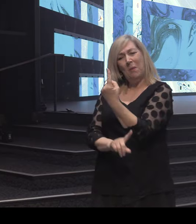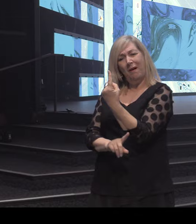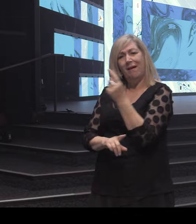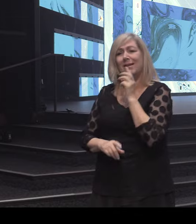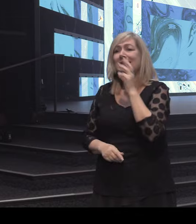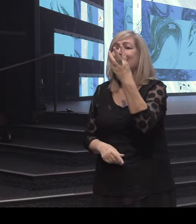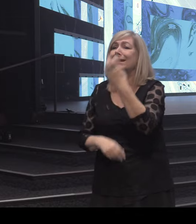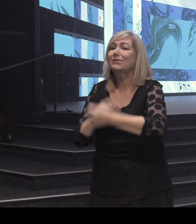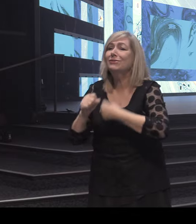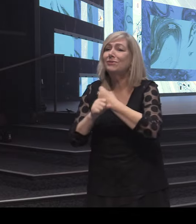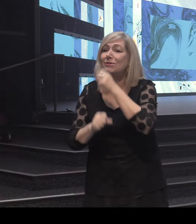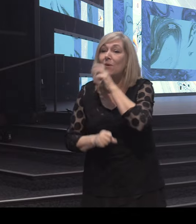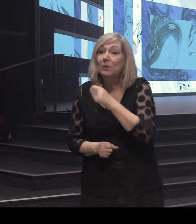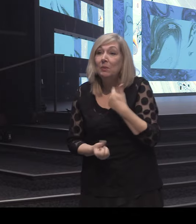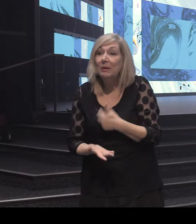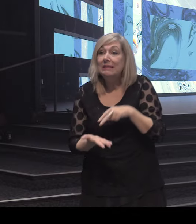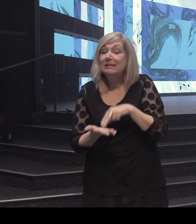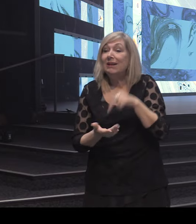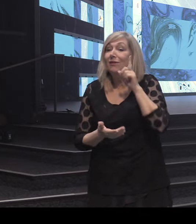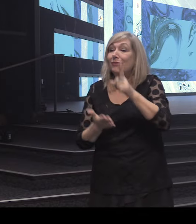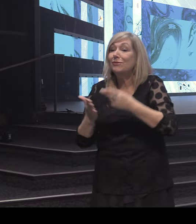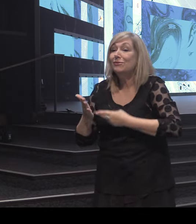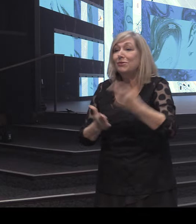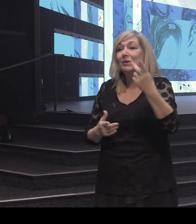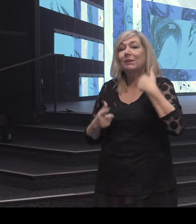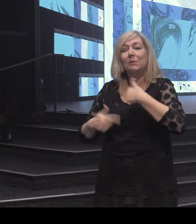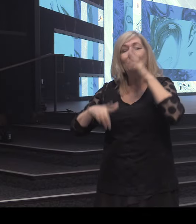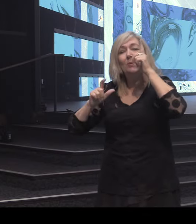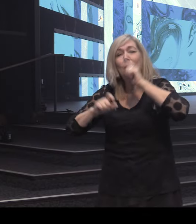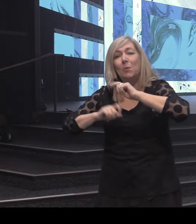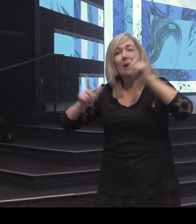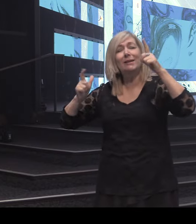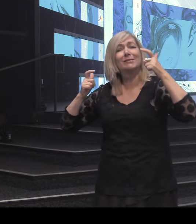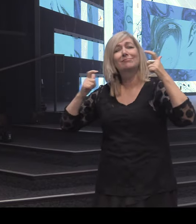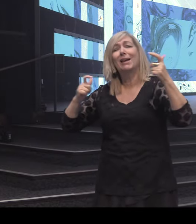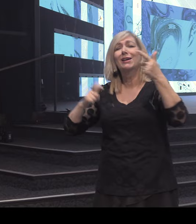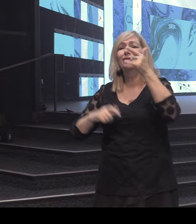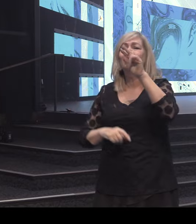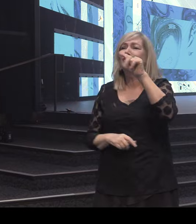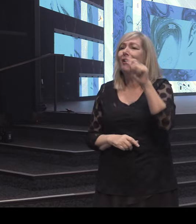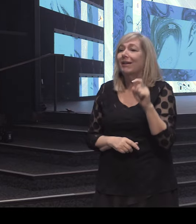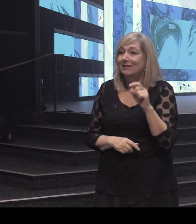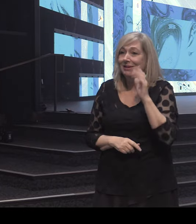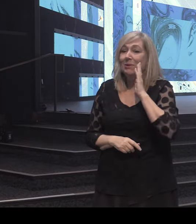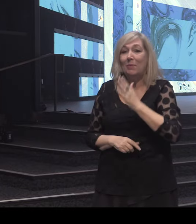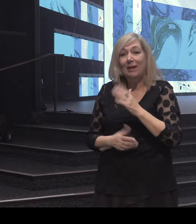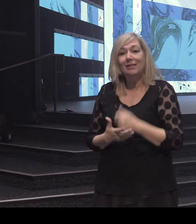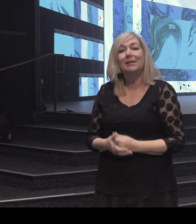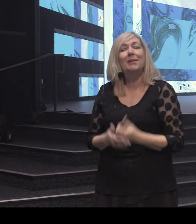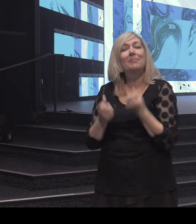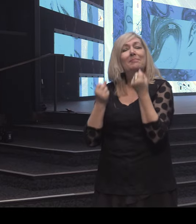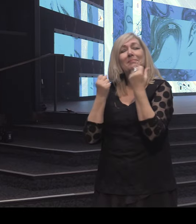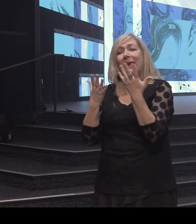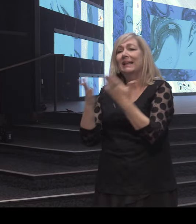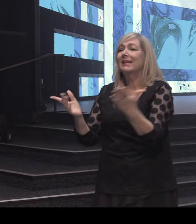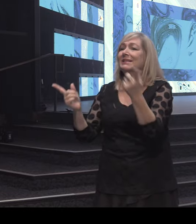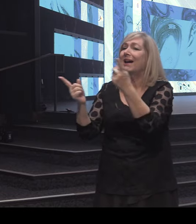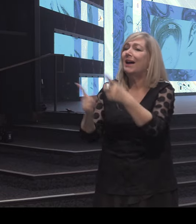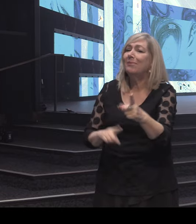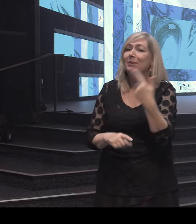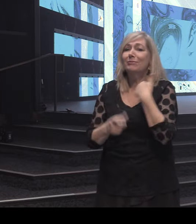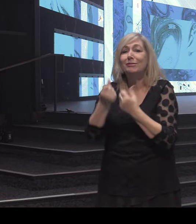When we stand for truth, we awake giants. And there's so many more things that happens when we stand for truth. When we stand